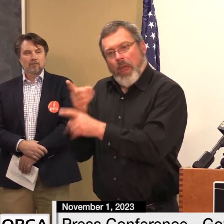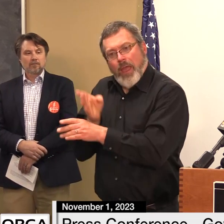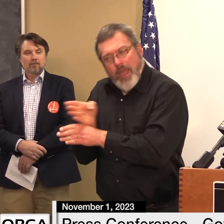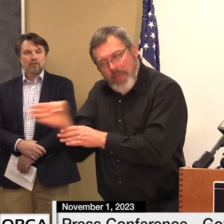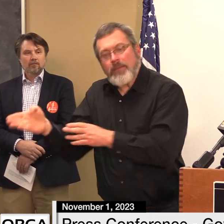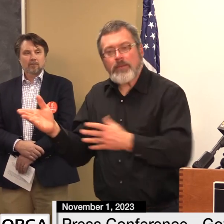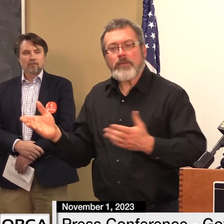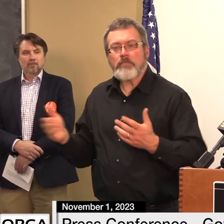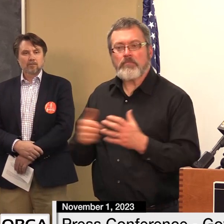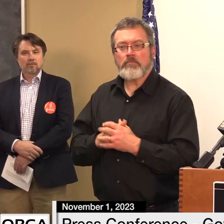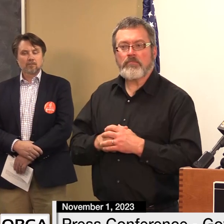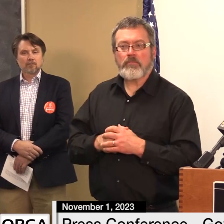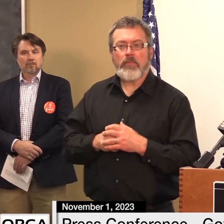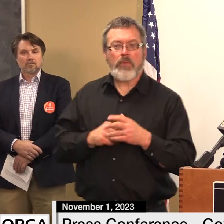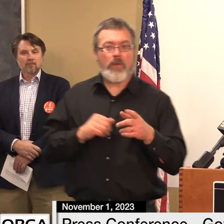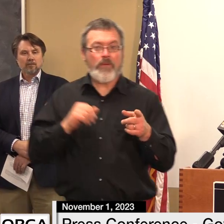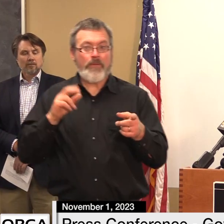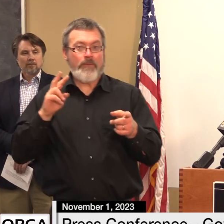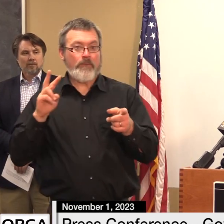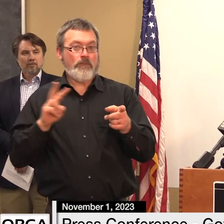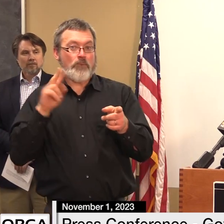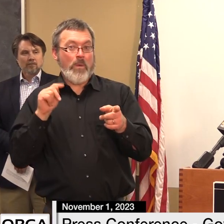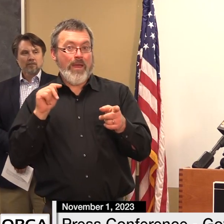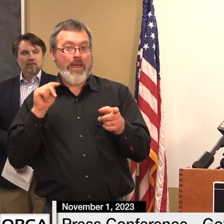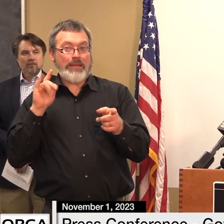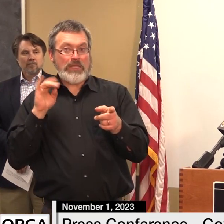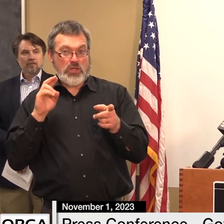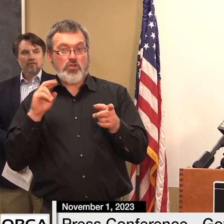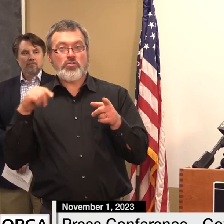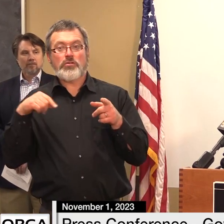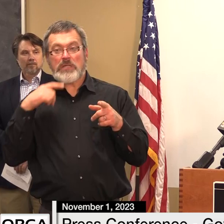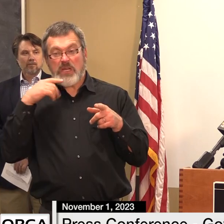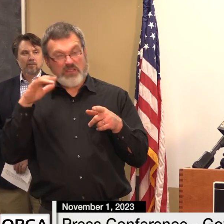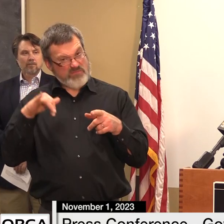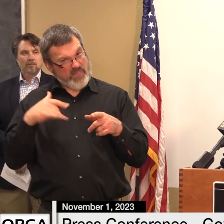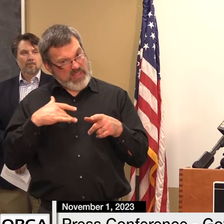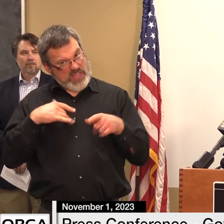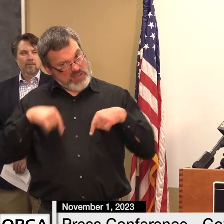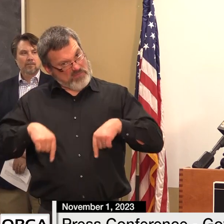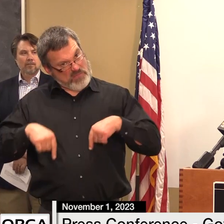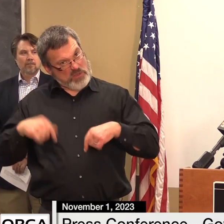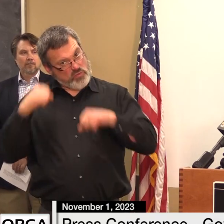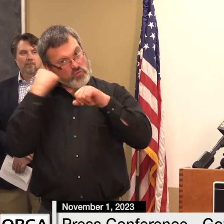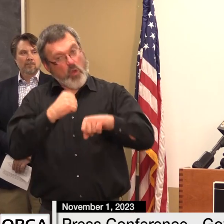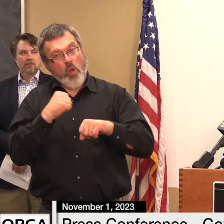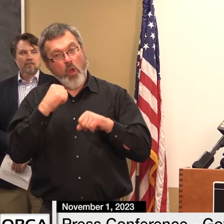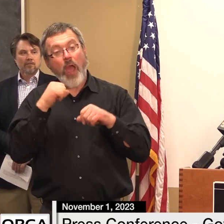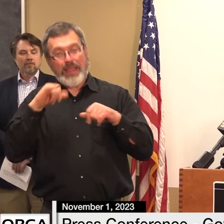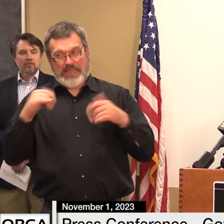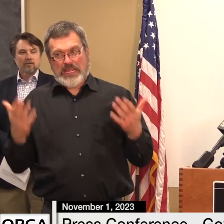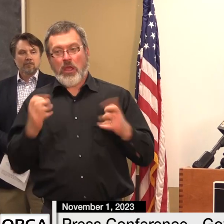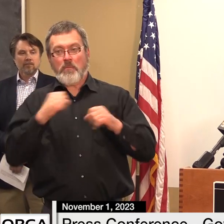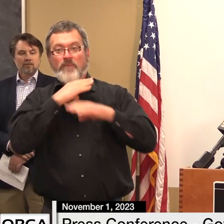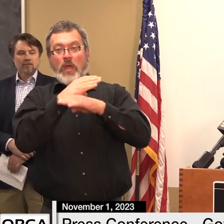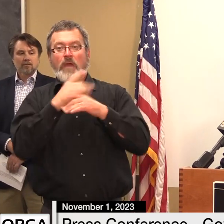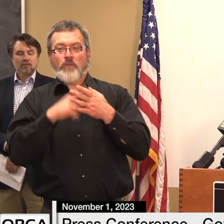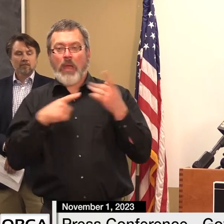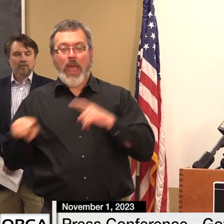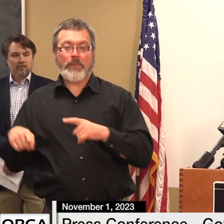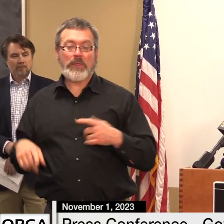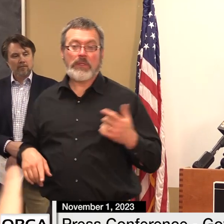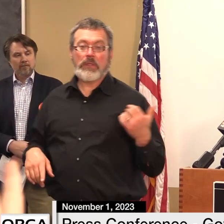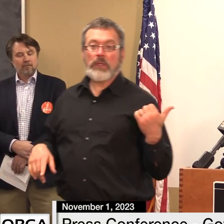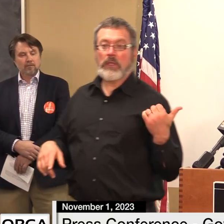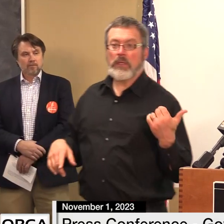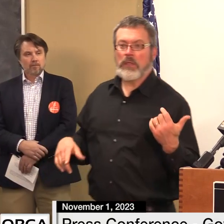So do you think that there are sufficient laws in place to prevent what happened in Maine from happening in Vermont? I don't know all the specifics, but it